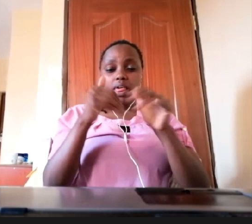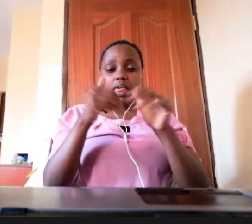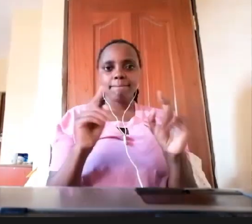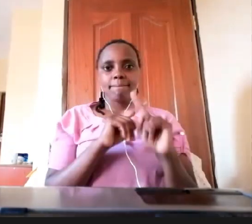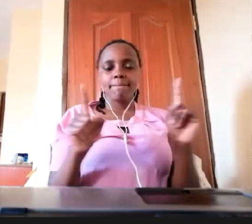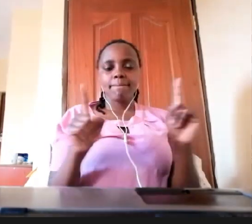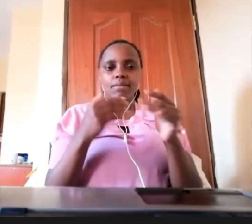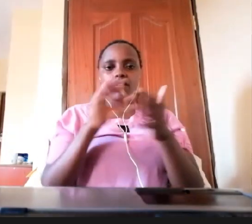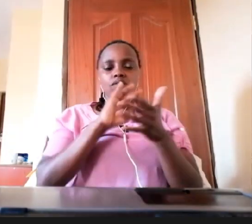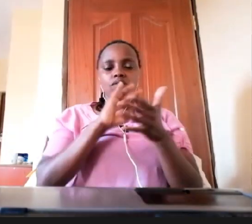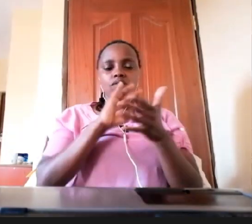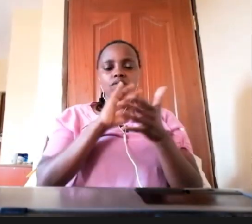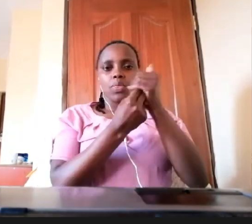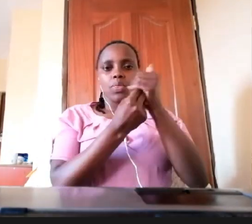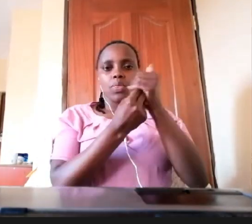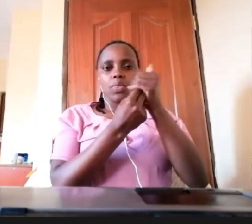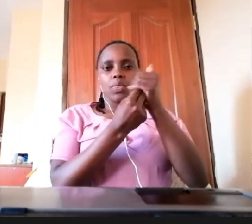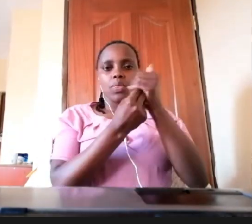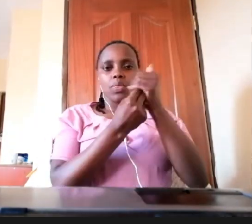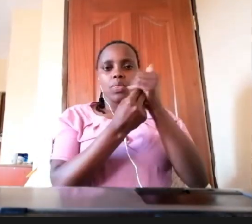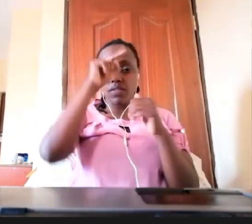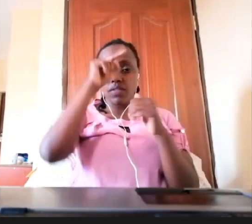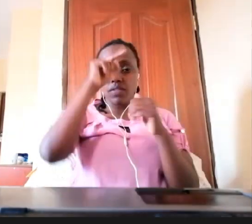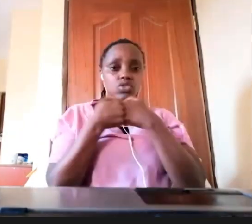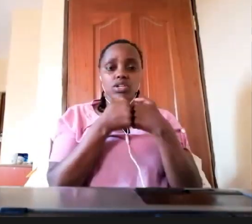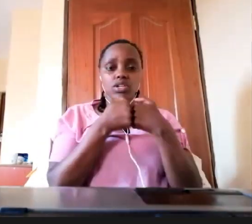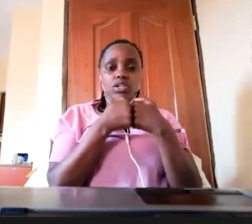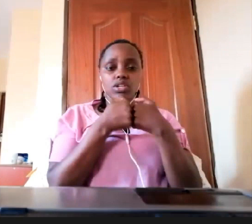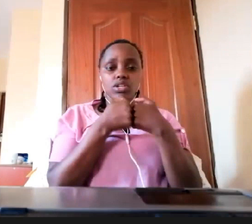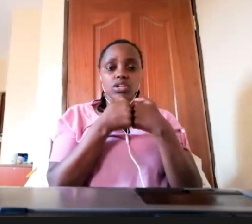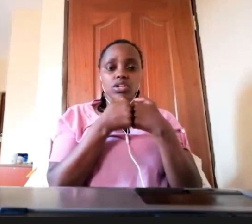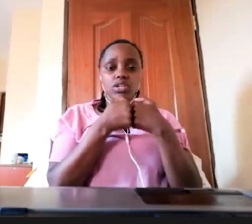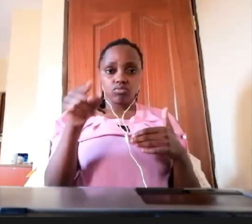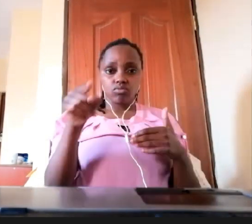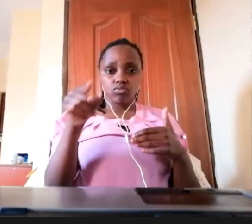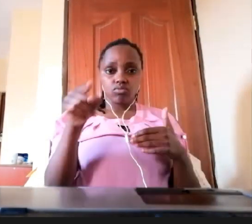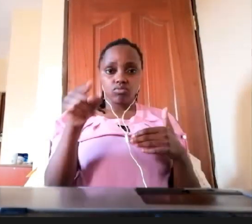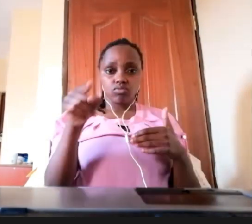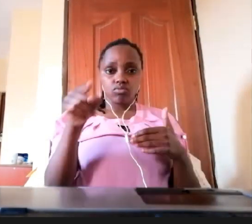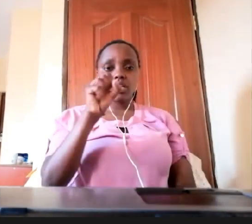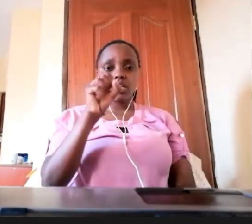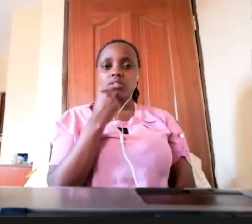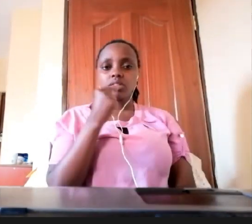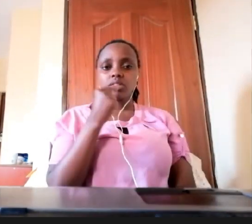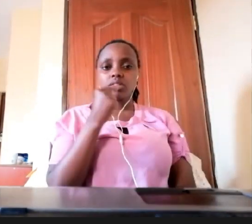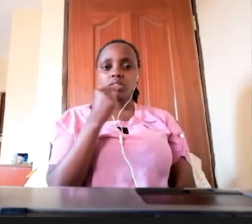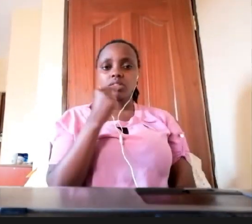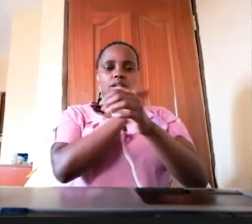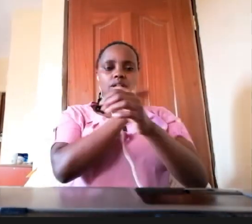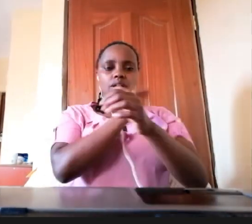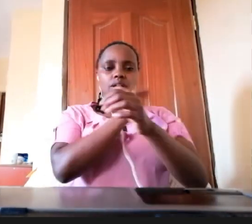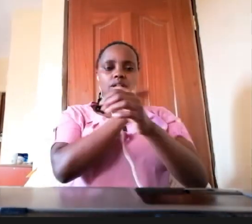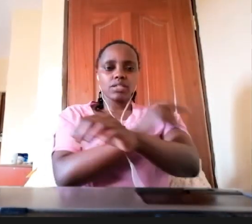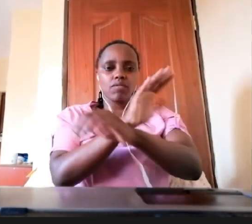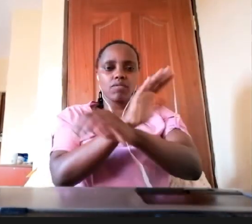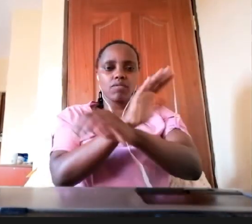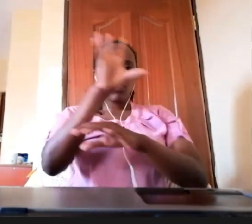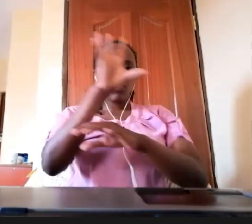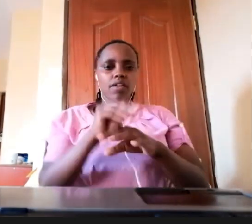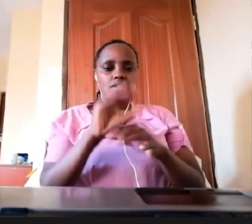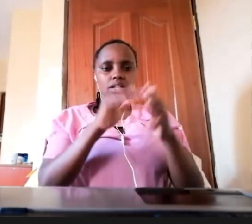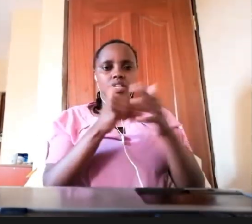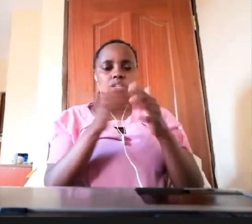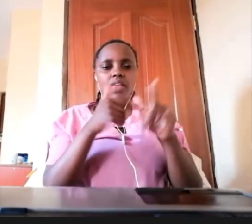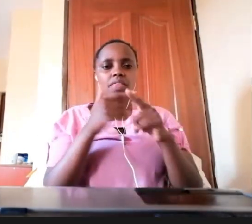funding partners in the room, this is a challenge directly to you. When CSOs say they need capacity building on the African Charter, let's